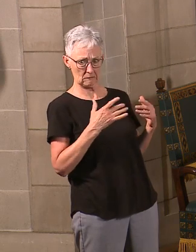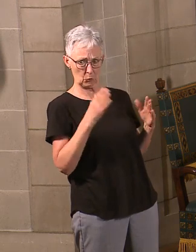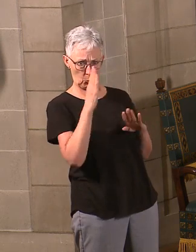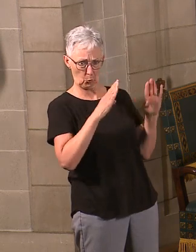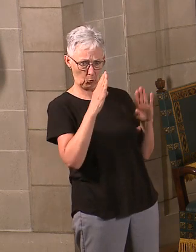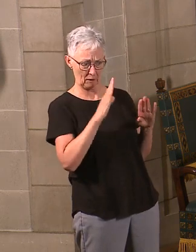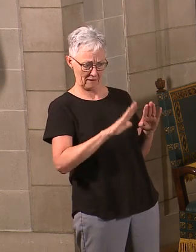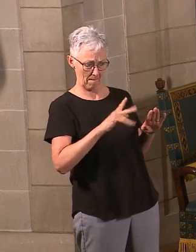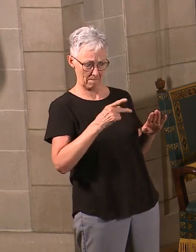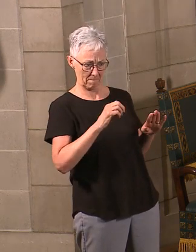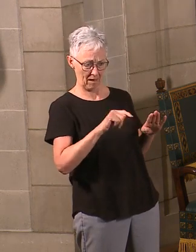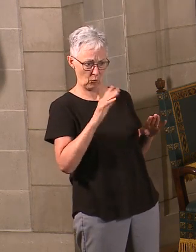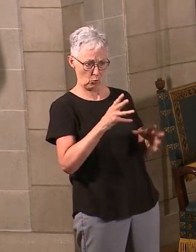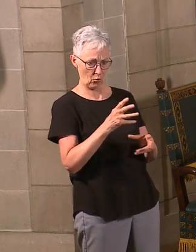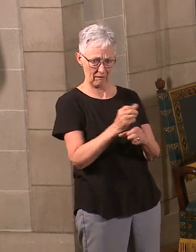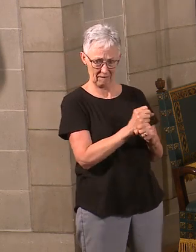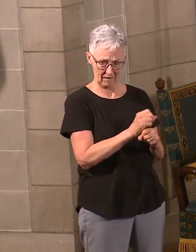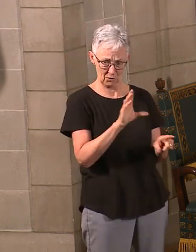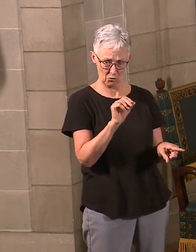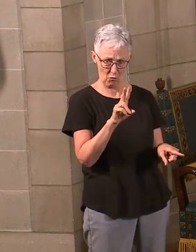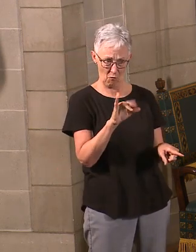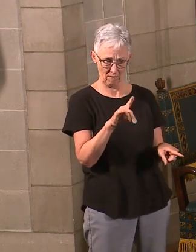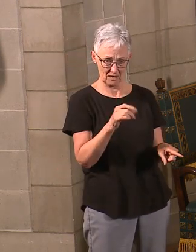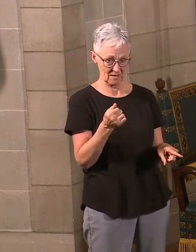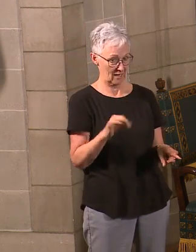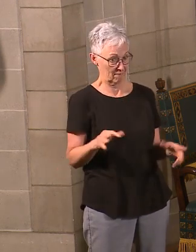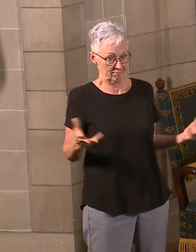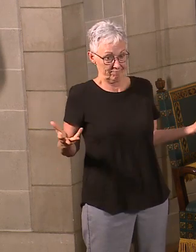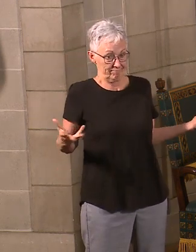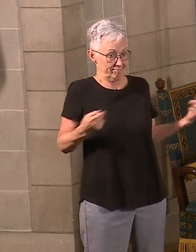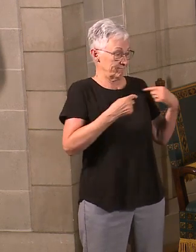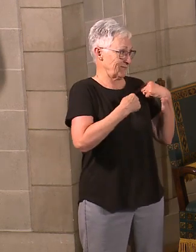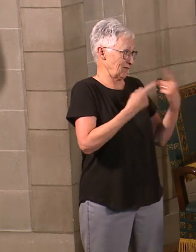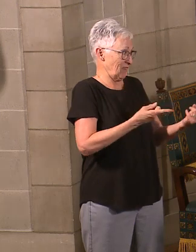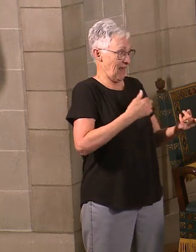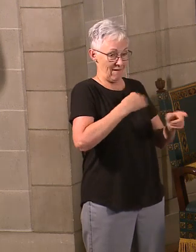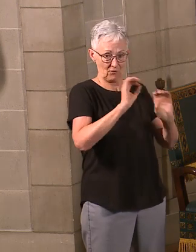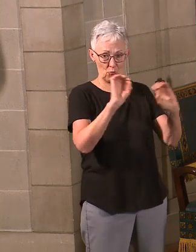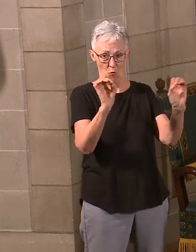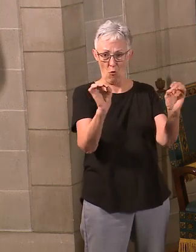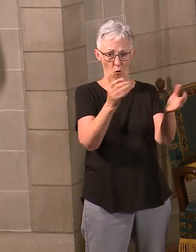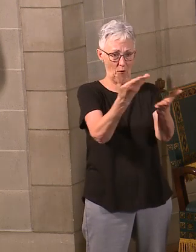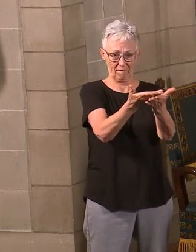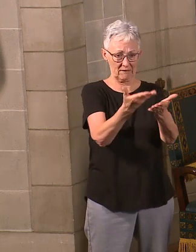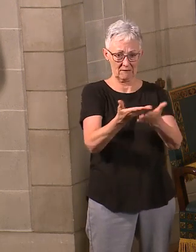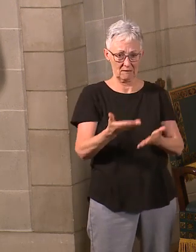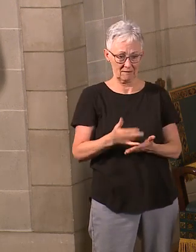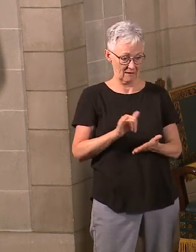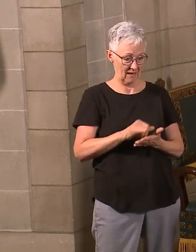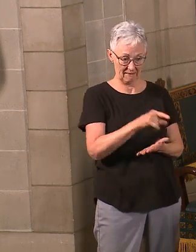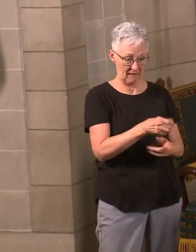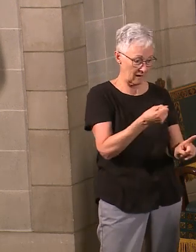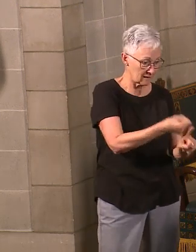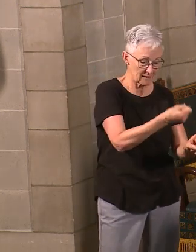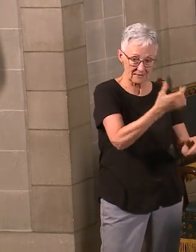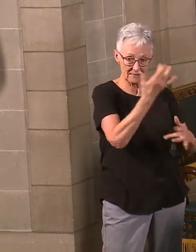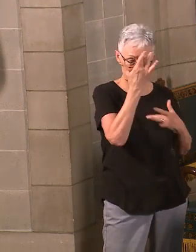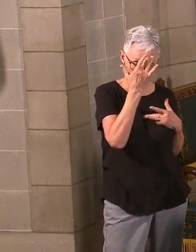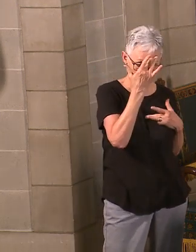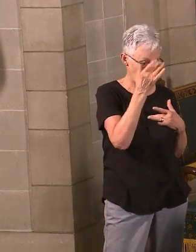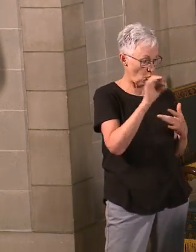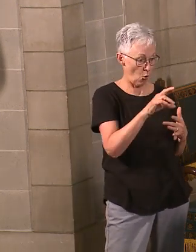So far, there's been no data or knowledge of any pets getting ill or sick or transmitting the virus. We have time for one